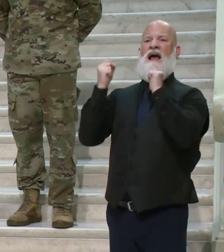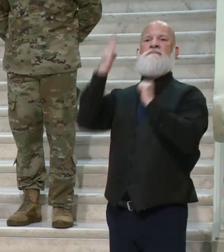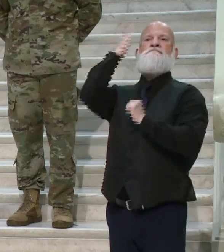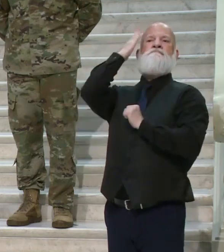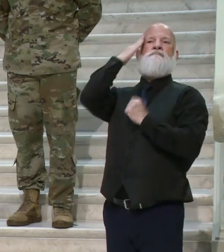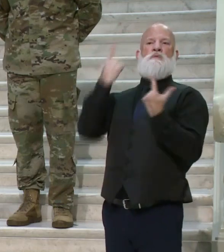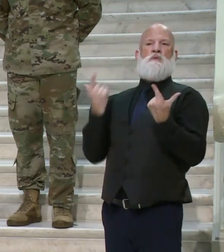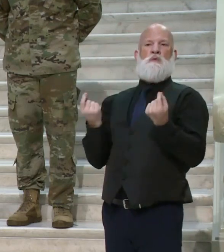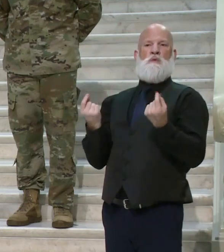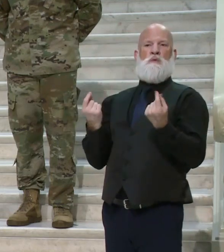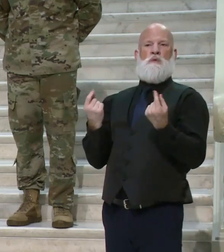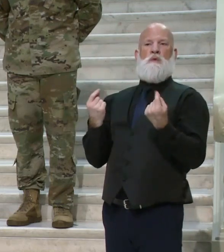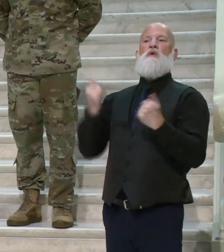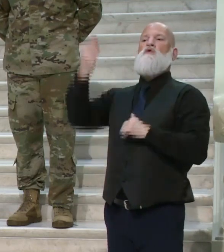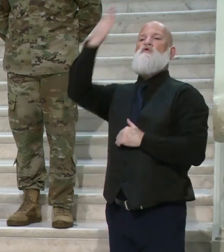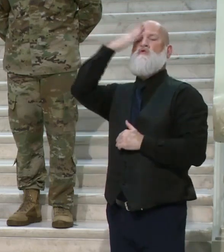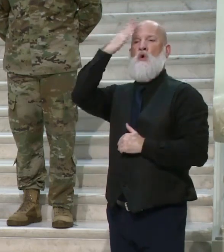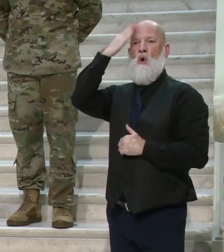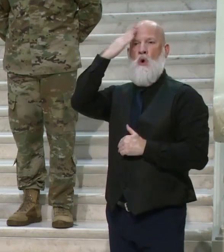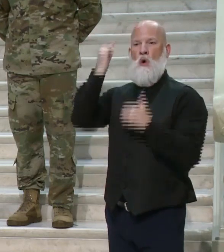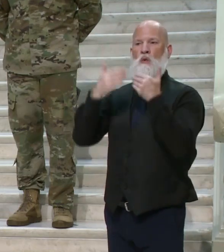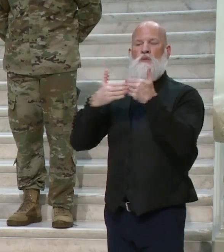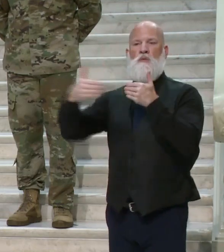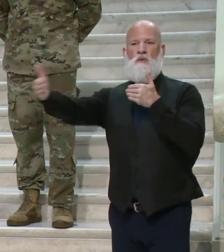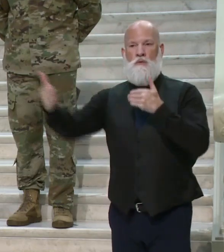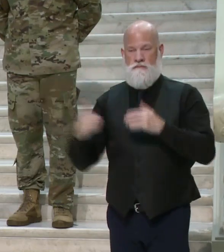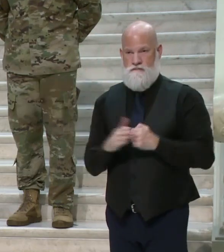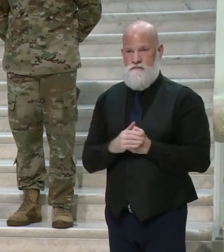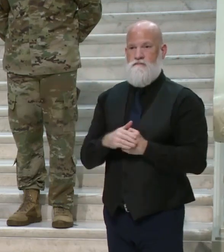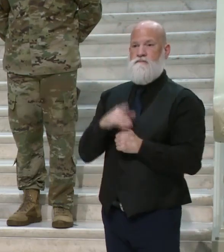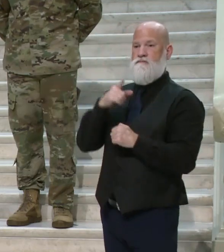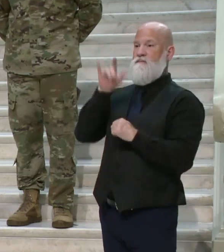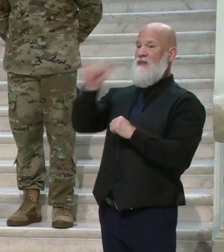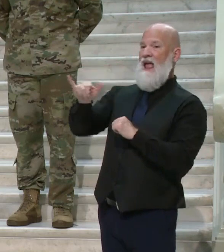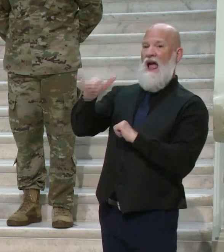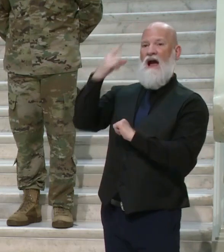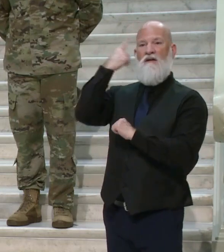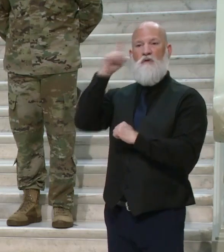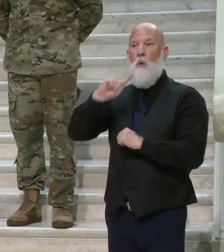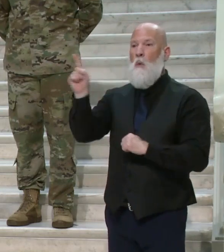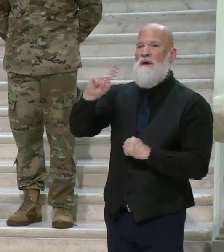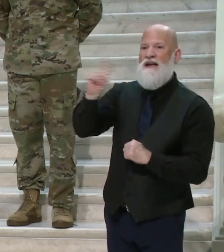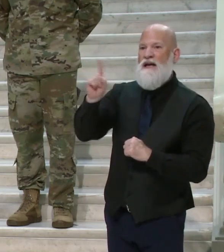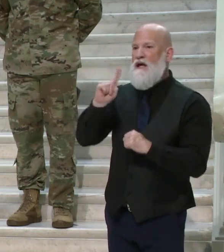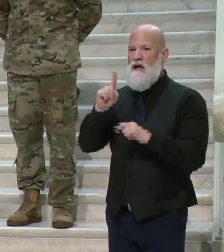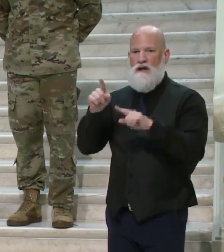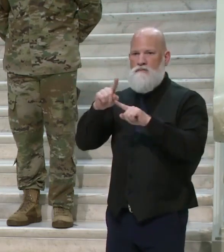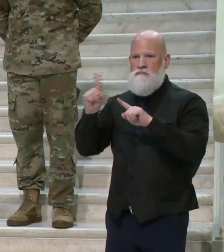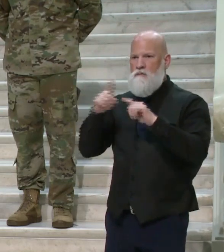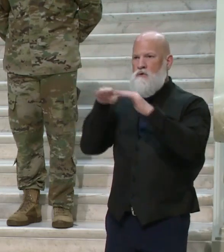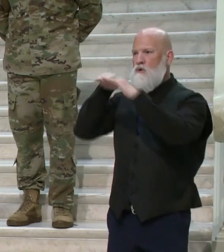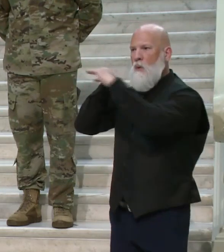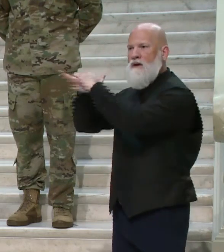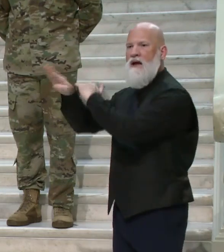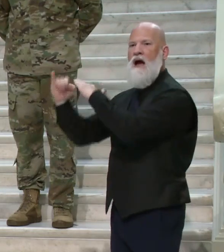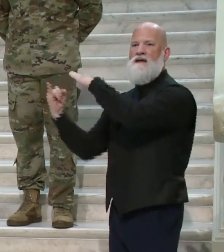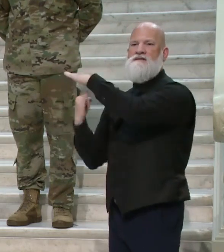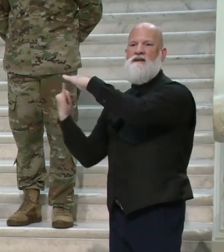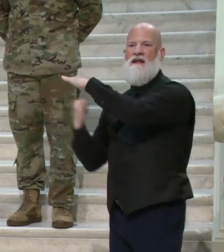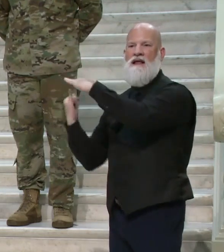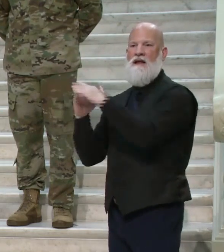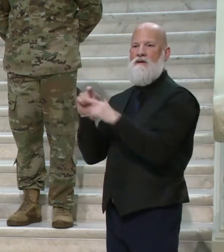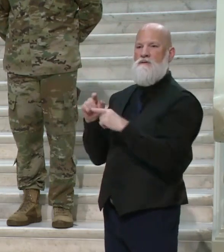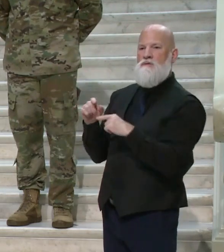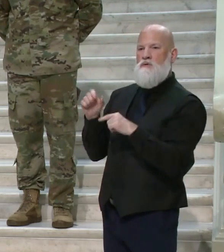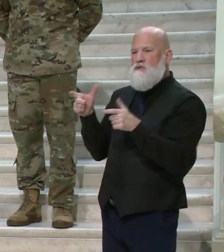teams. We help identify sites for isolation and potential quarantine for others,